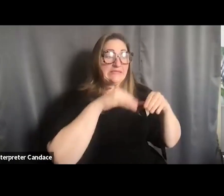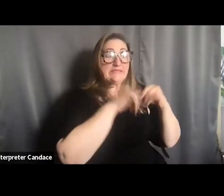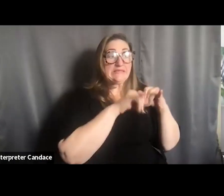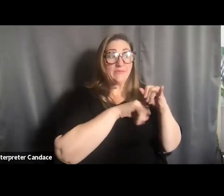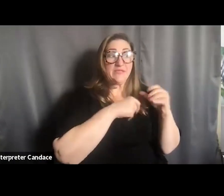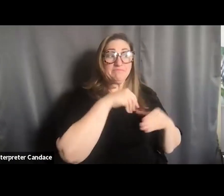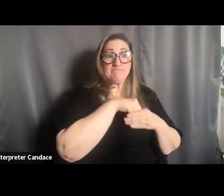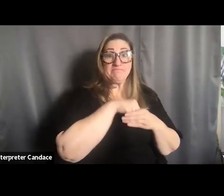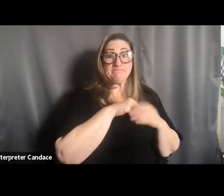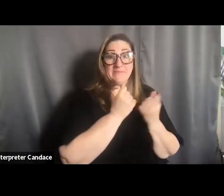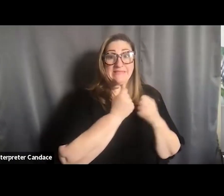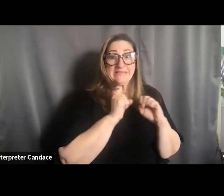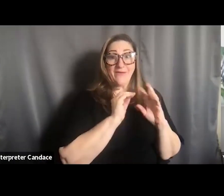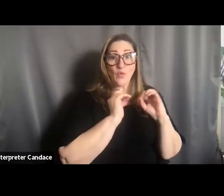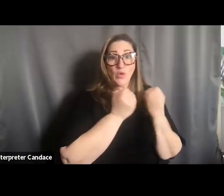or familiar boundaries.